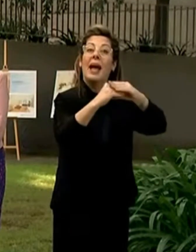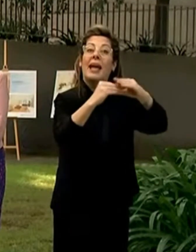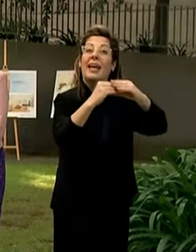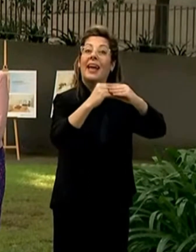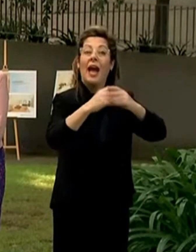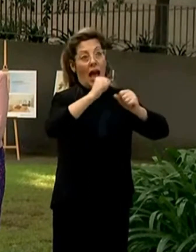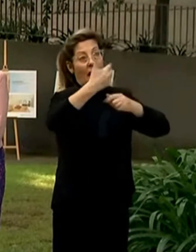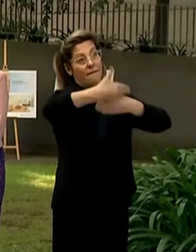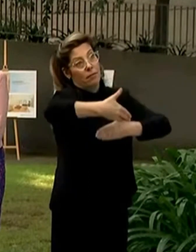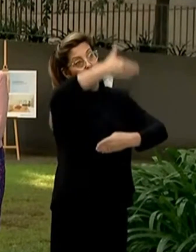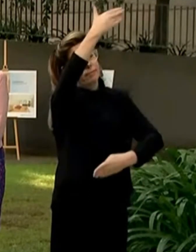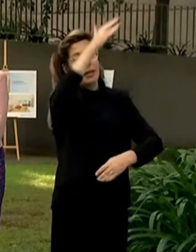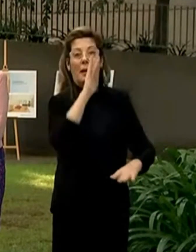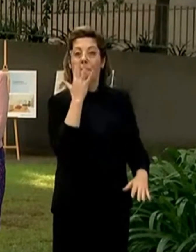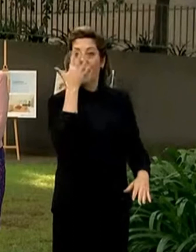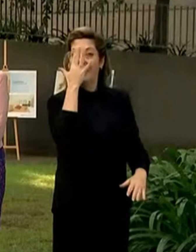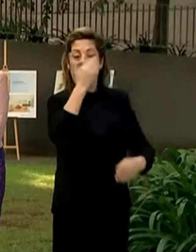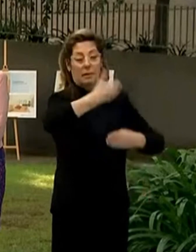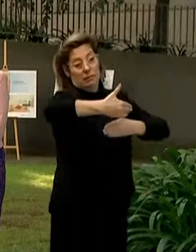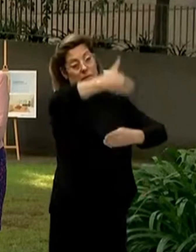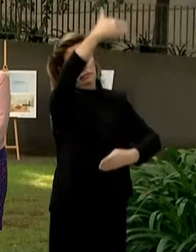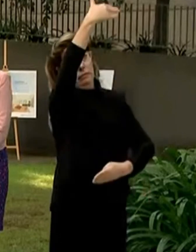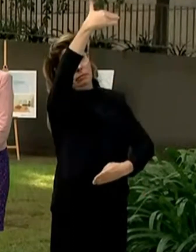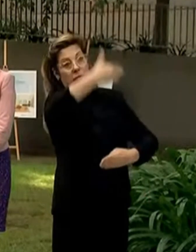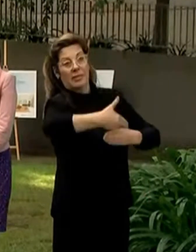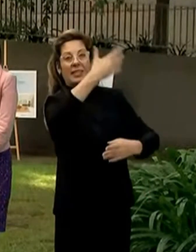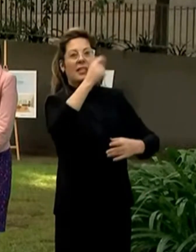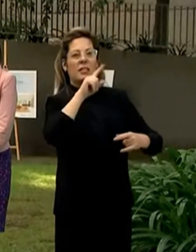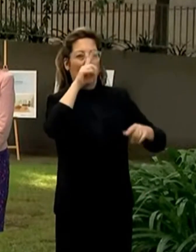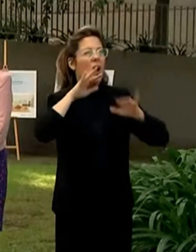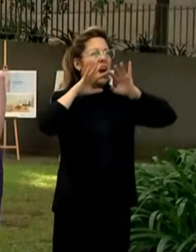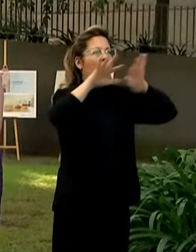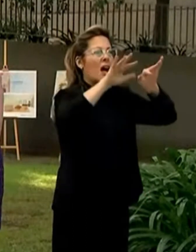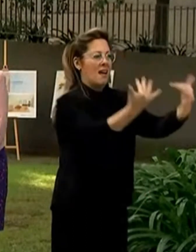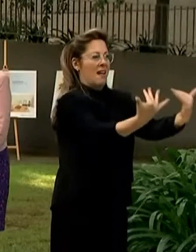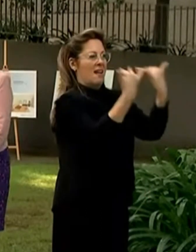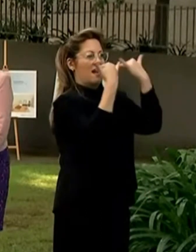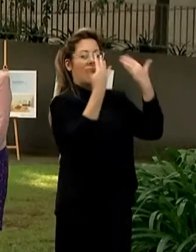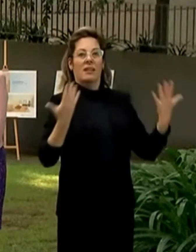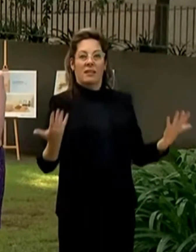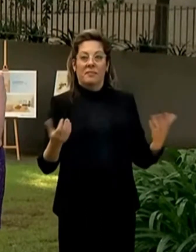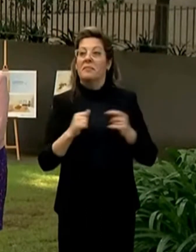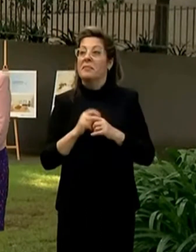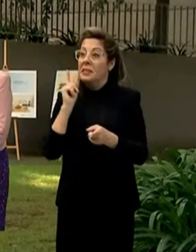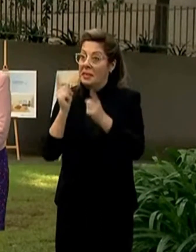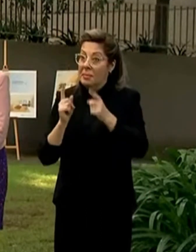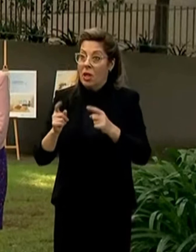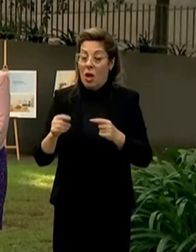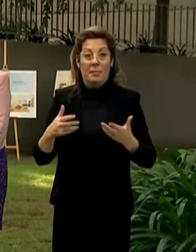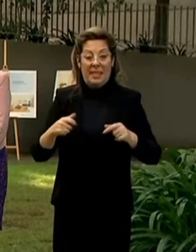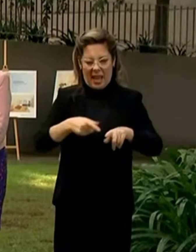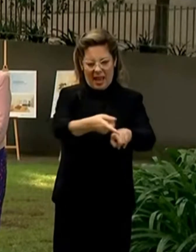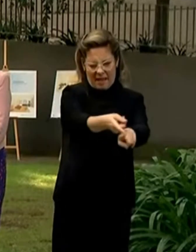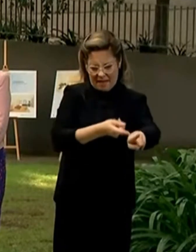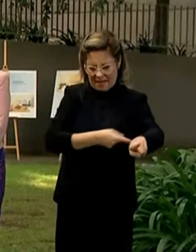interactions. You'll notice that there's often physical barriers where you can't actually get closer than 1.5 metre to the